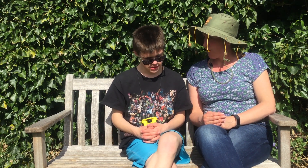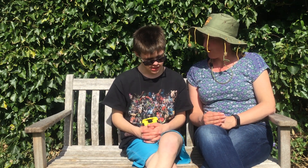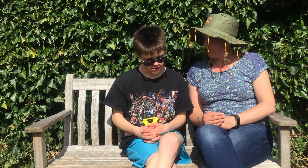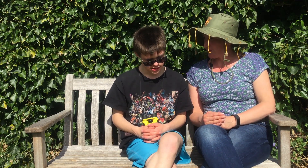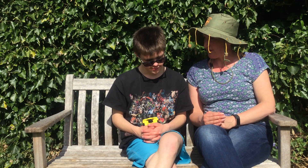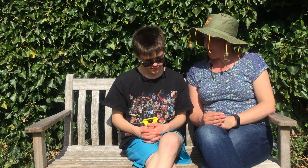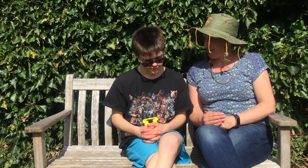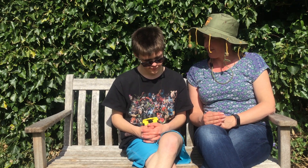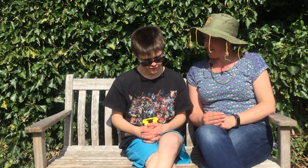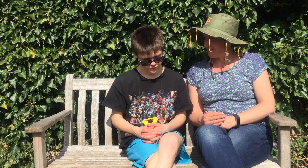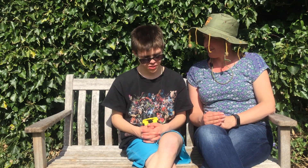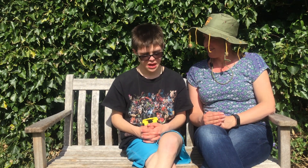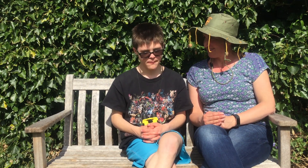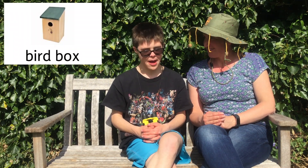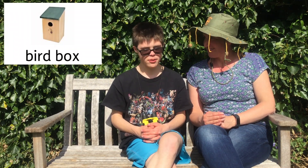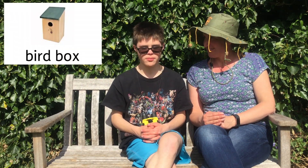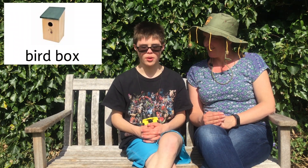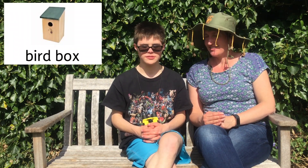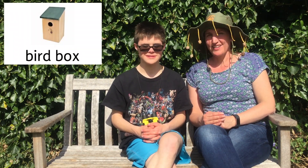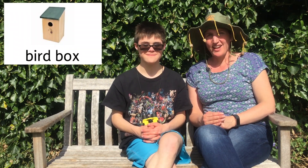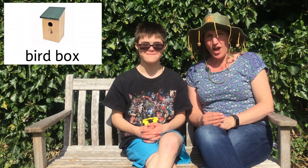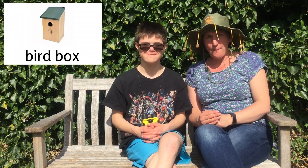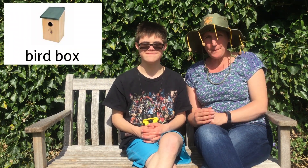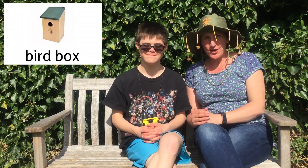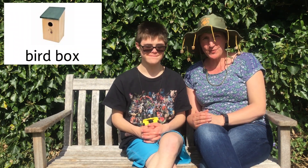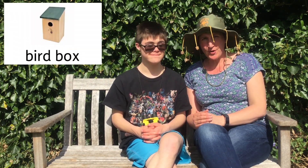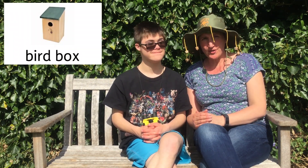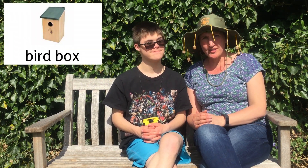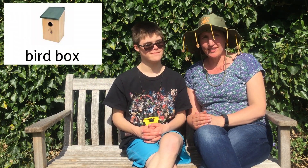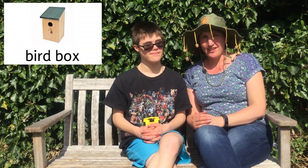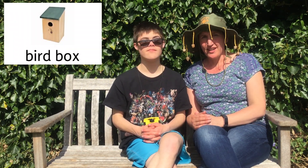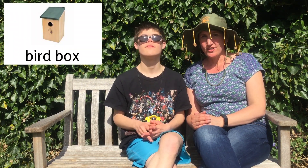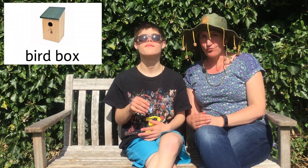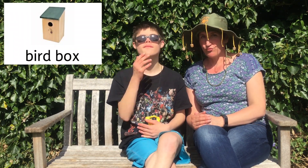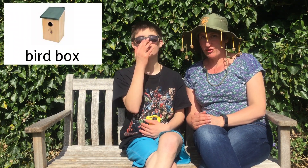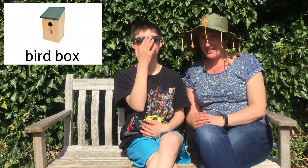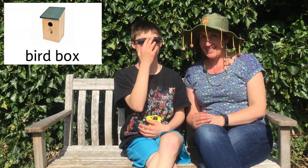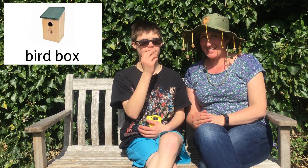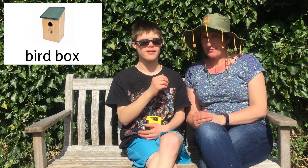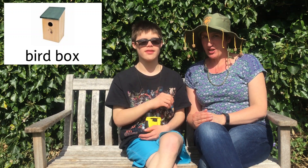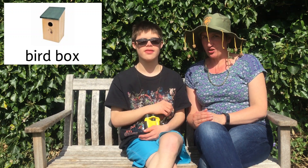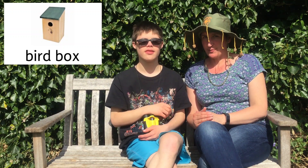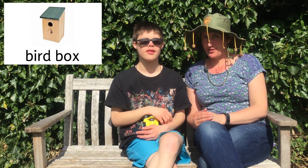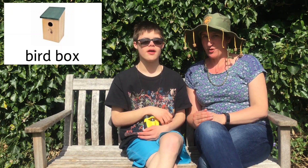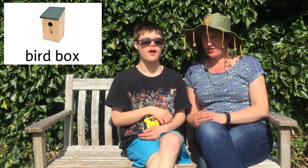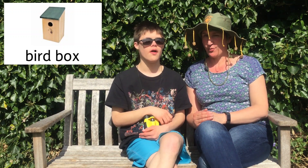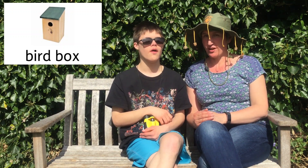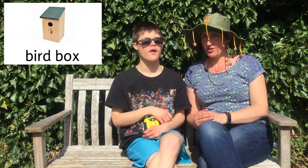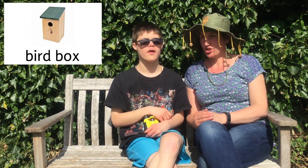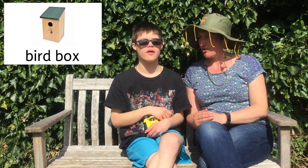what have we got in our garden? A bird box. A bird box. It's a really special bird box that we're going to show